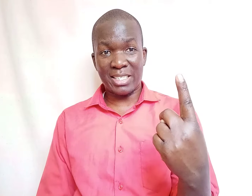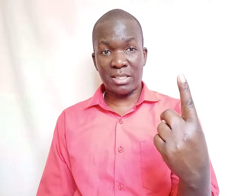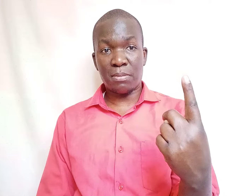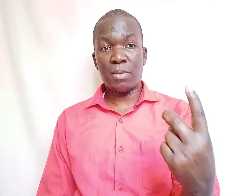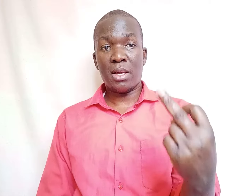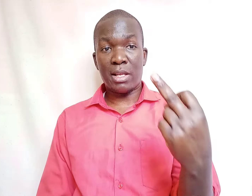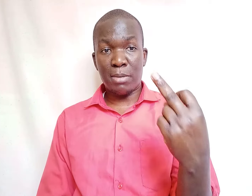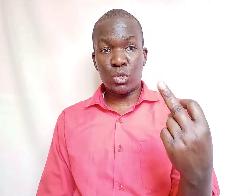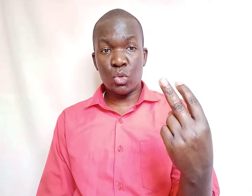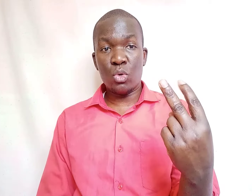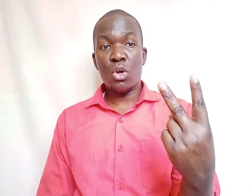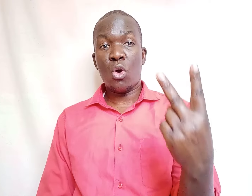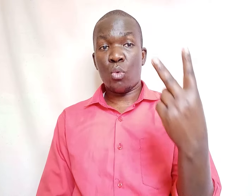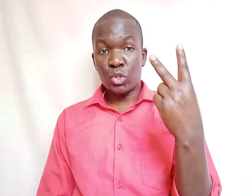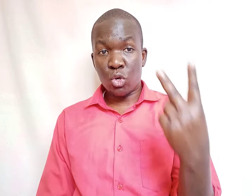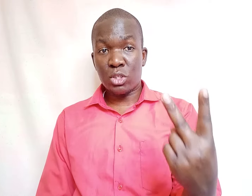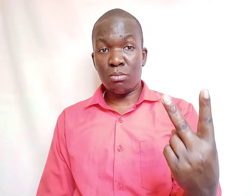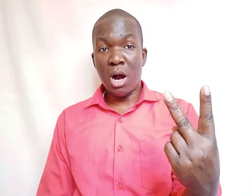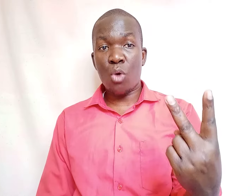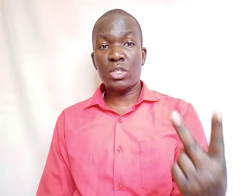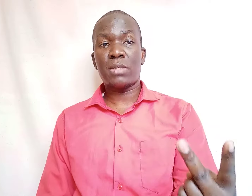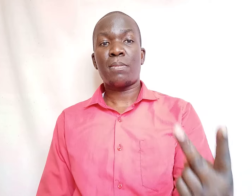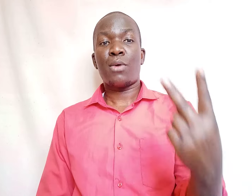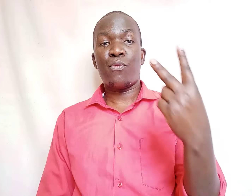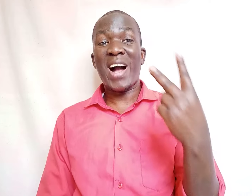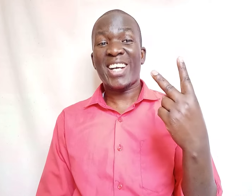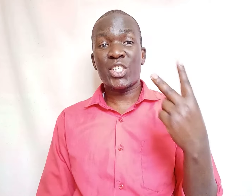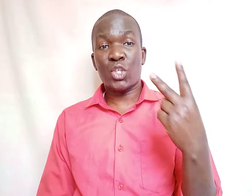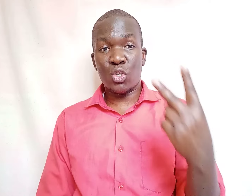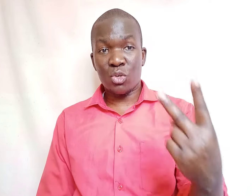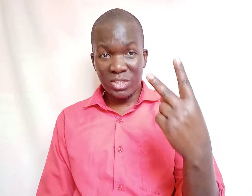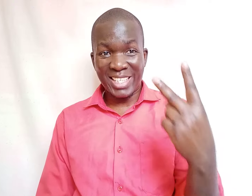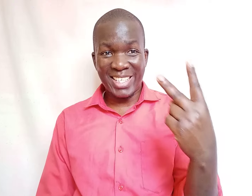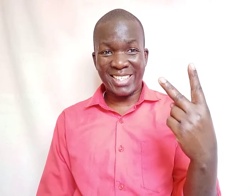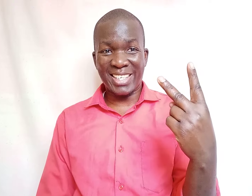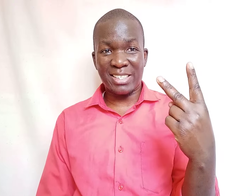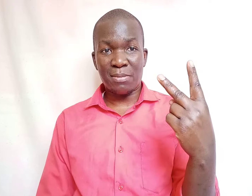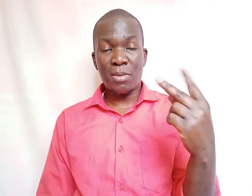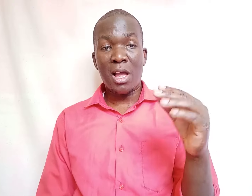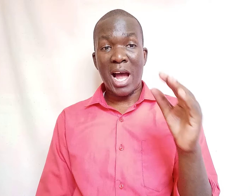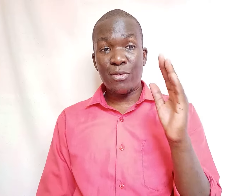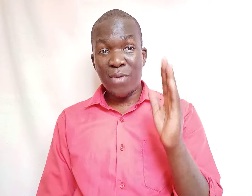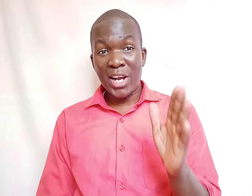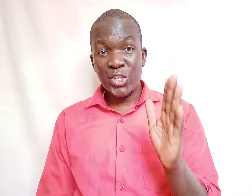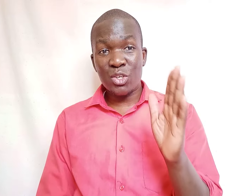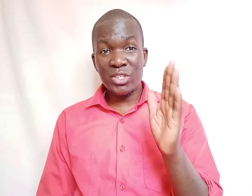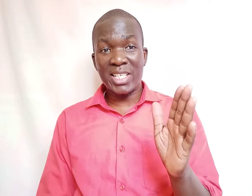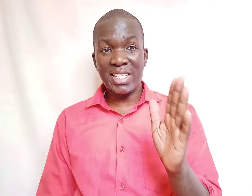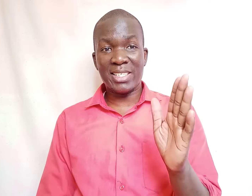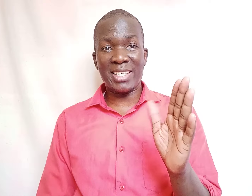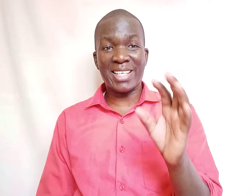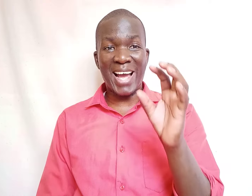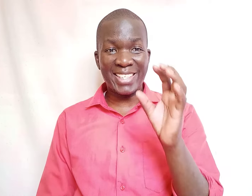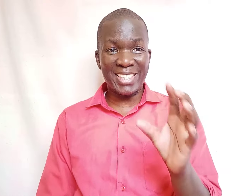sentences. Number two, we talked about functional sentences. And functional sentences, I